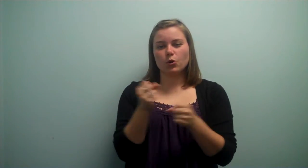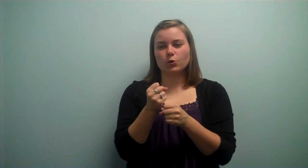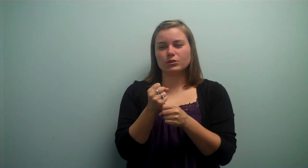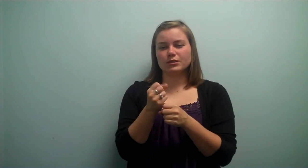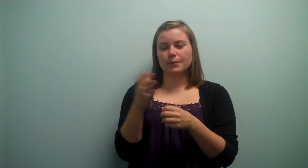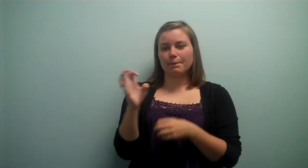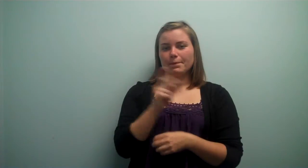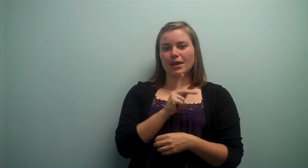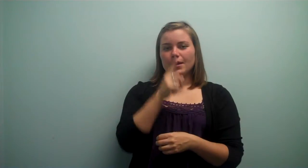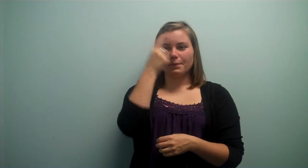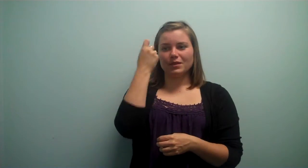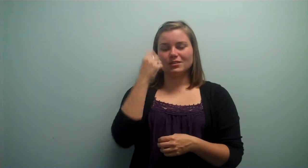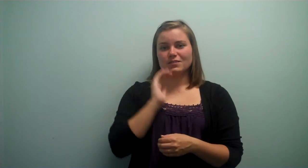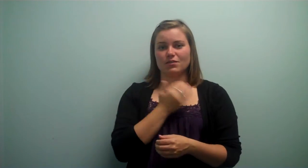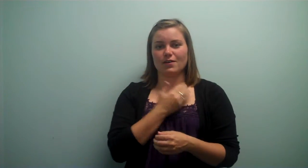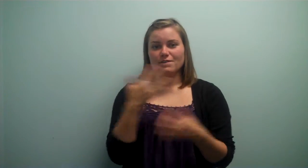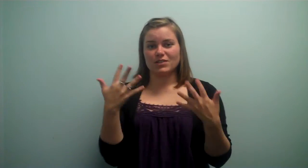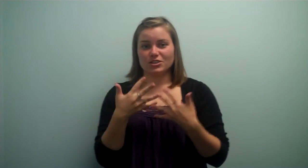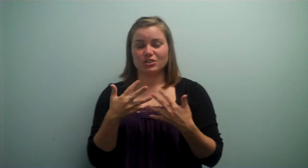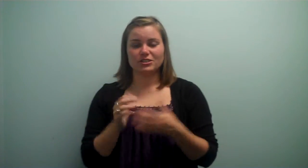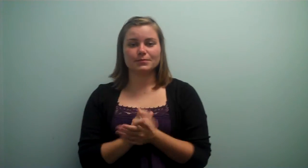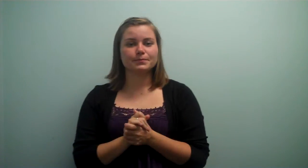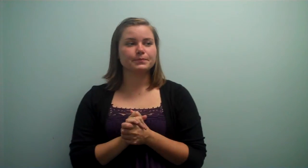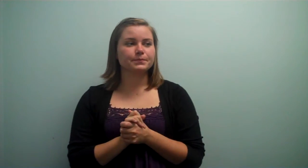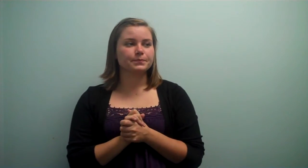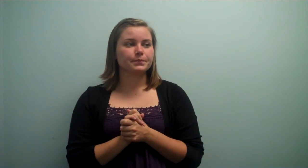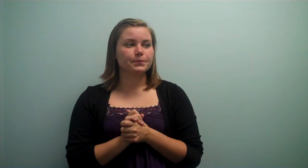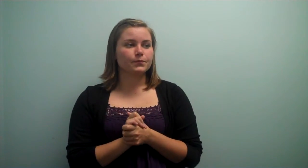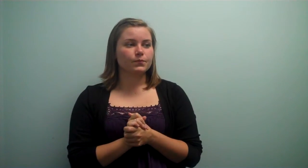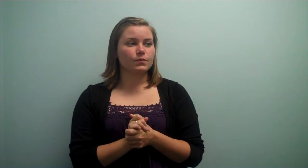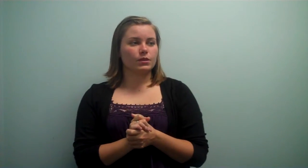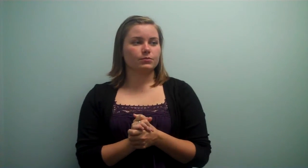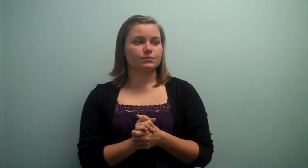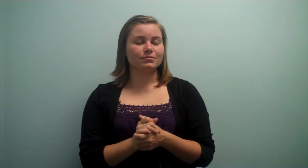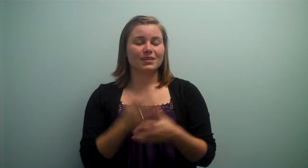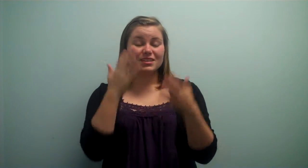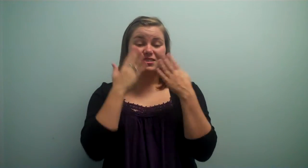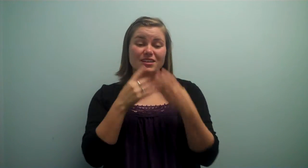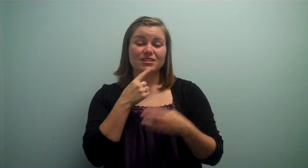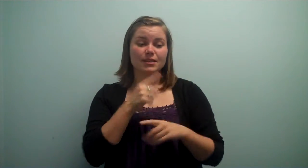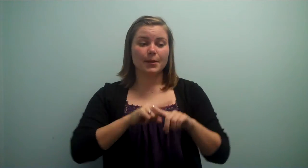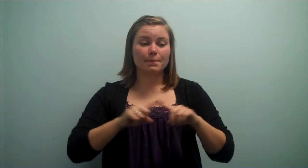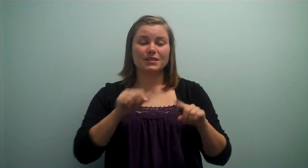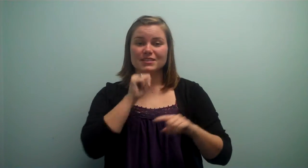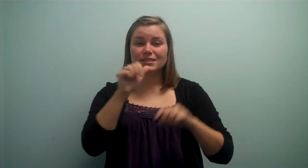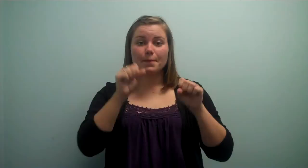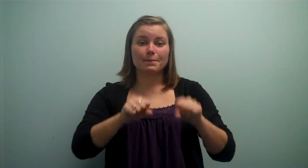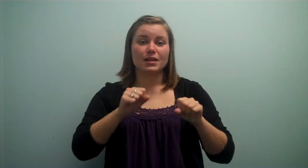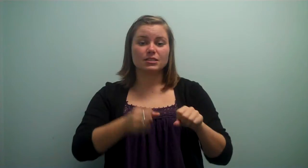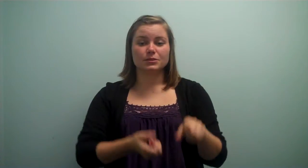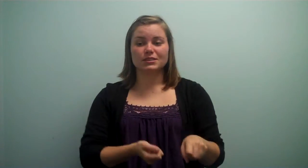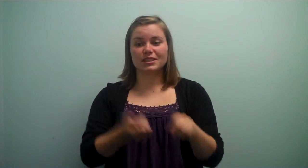way because of our fears. Well, sad to say, it's not possible to do away with fear